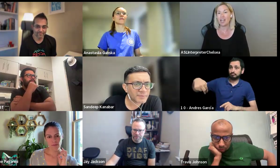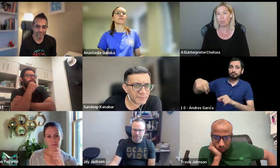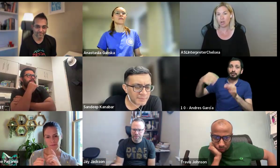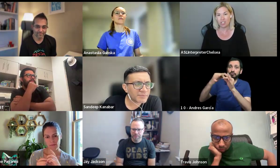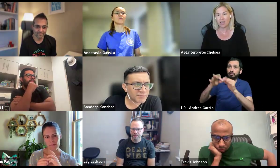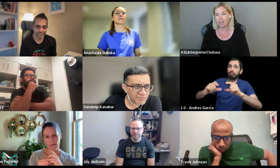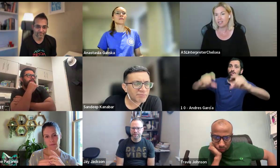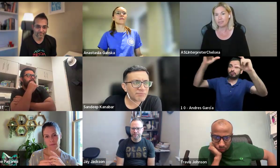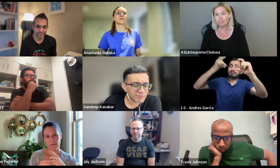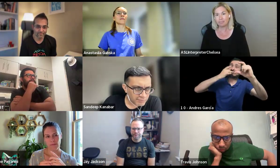in person,